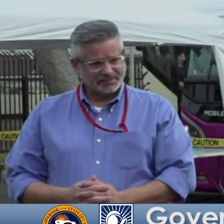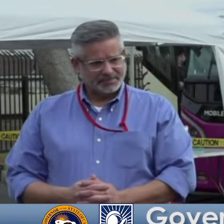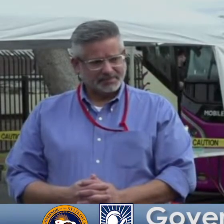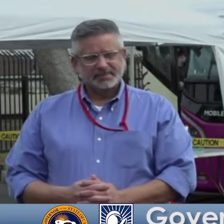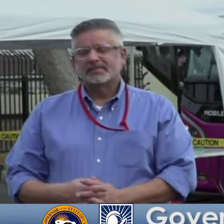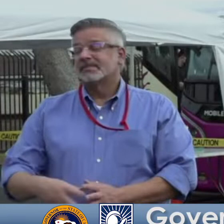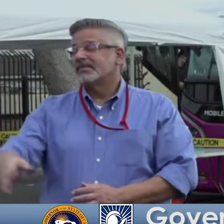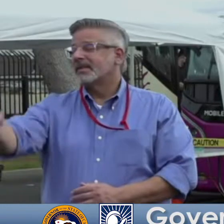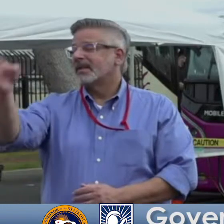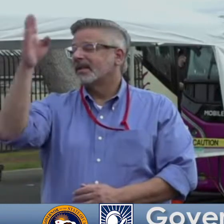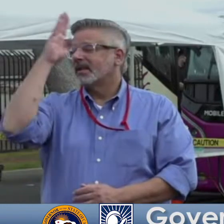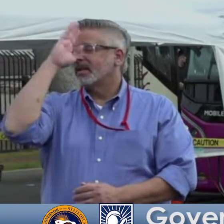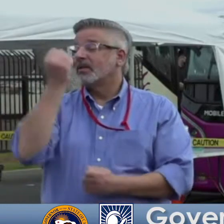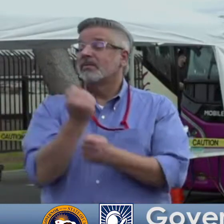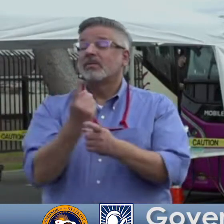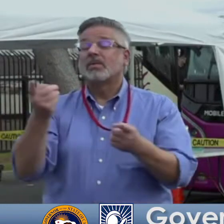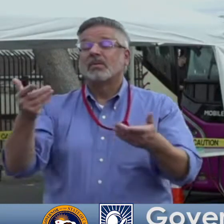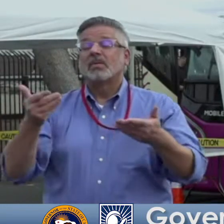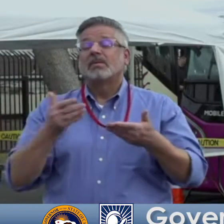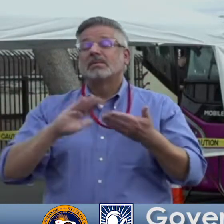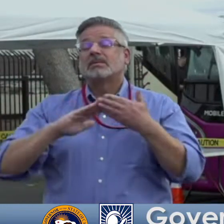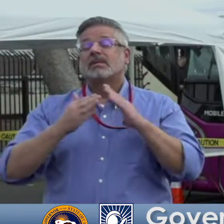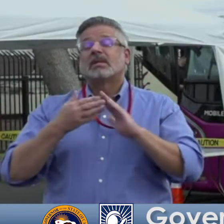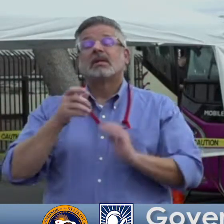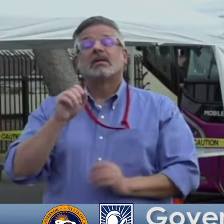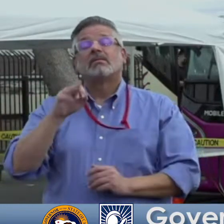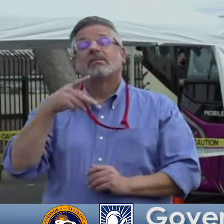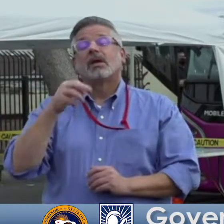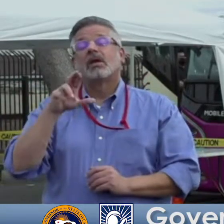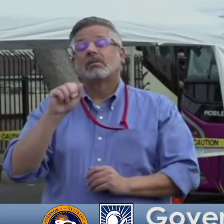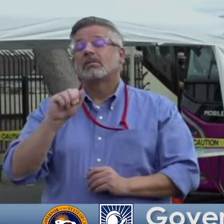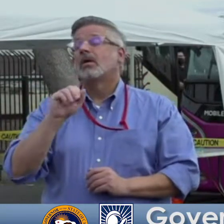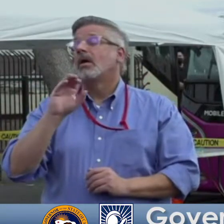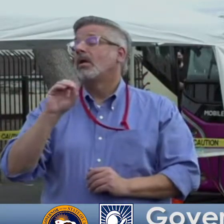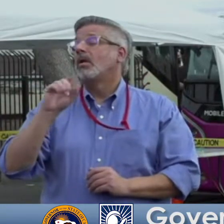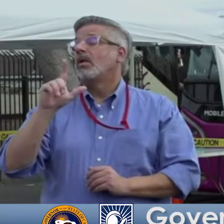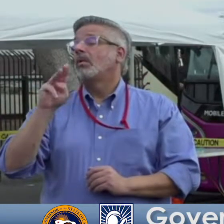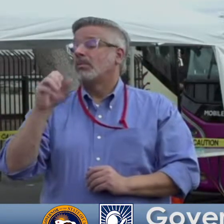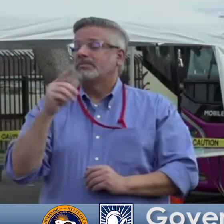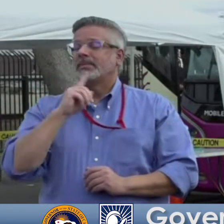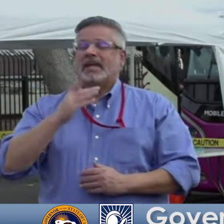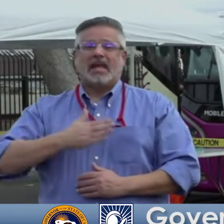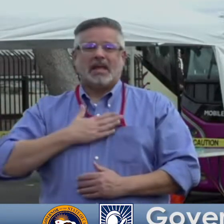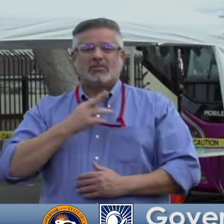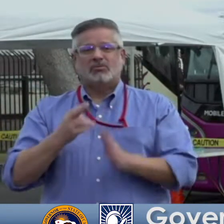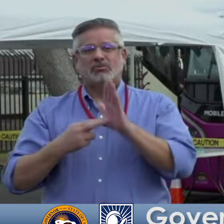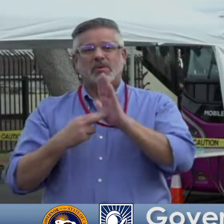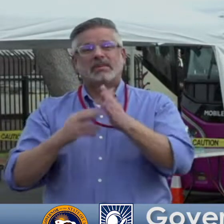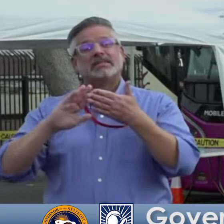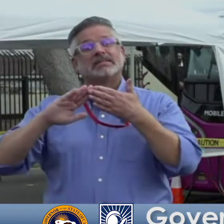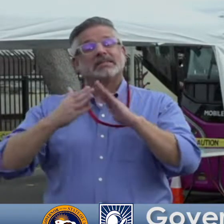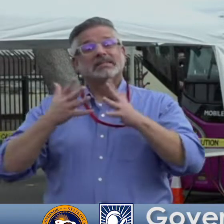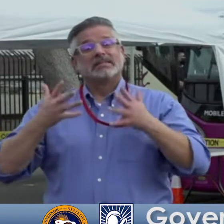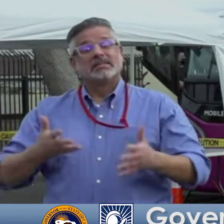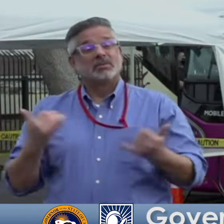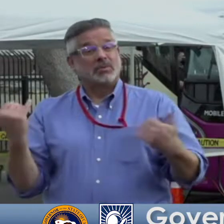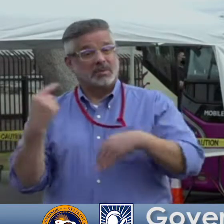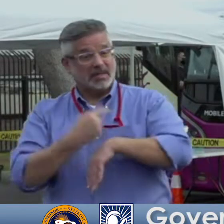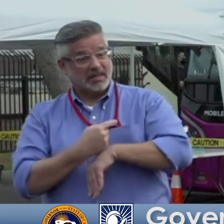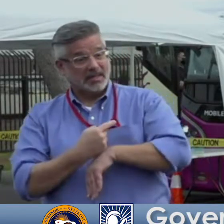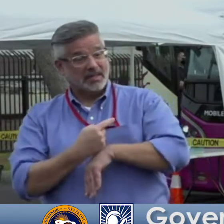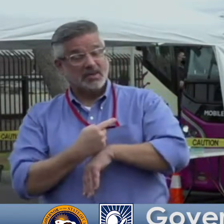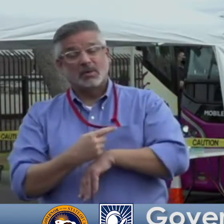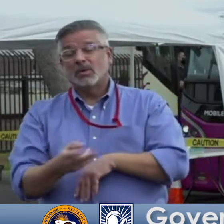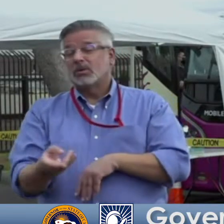Well, hello everybody, and welcome to the City of Paramount. My name is Brenda Olmos, and I'm happy to be representing the city today